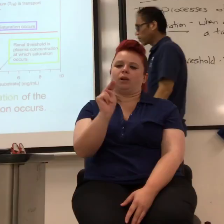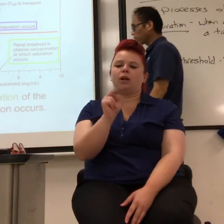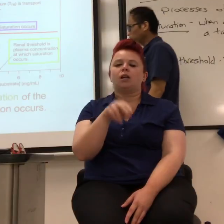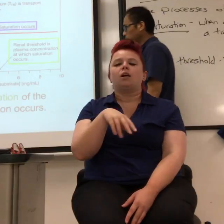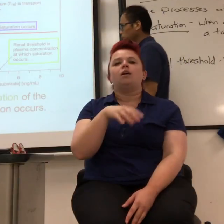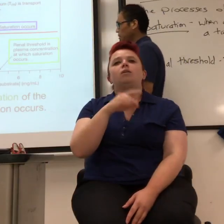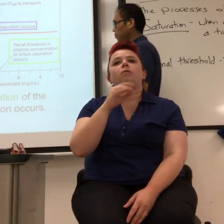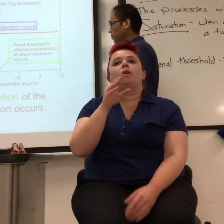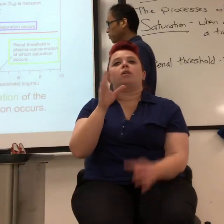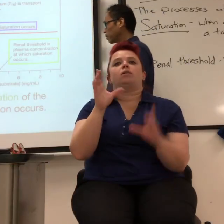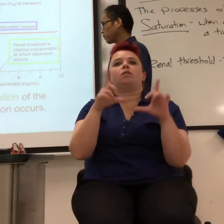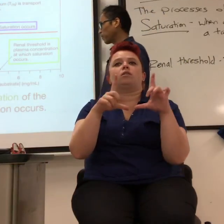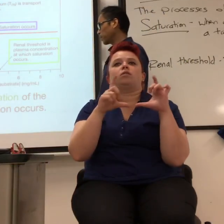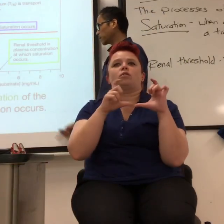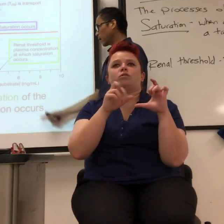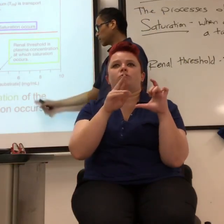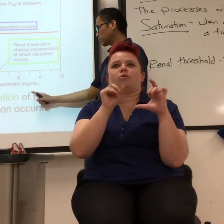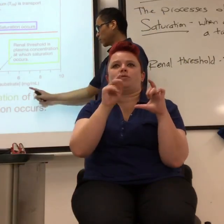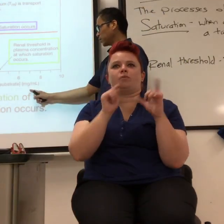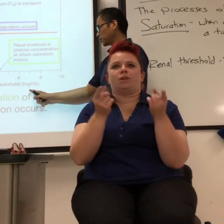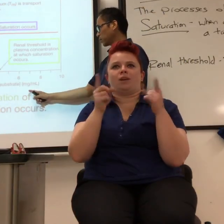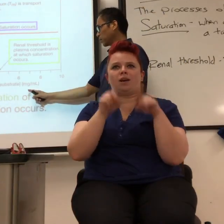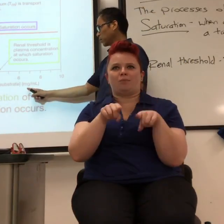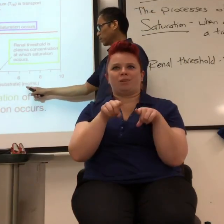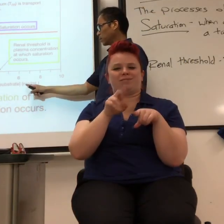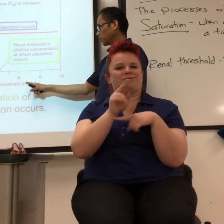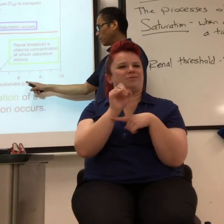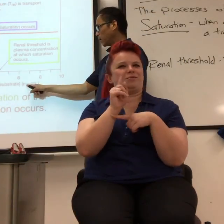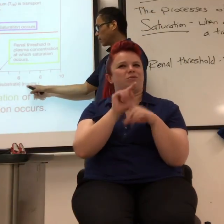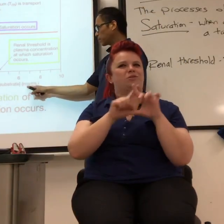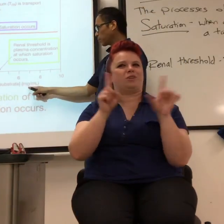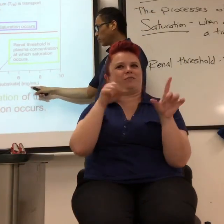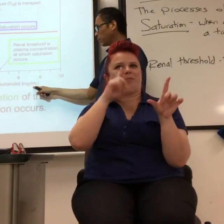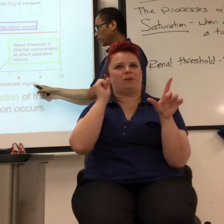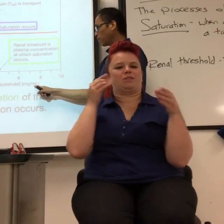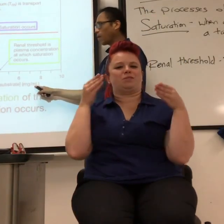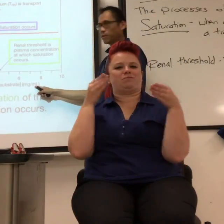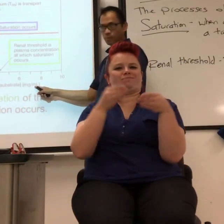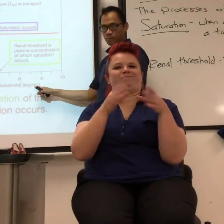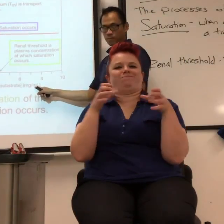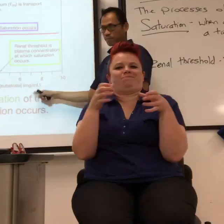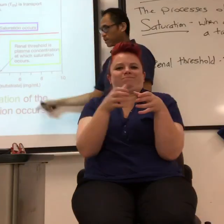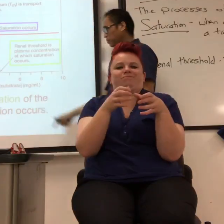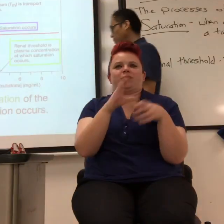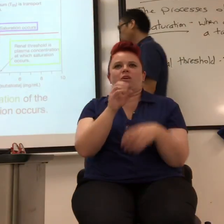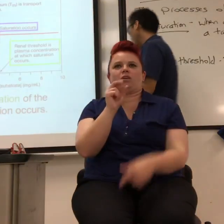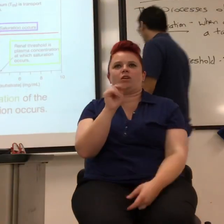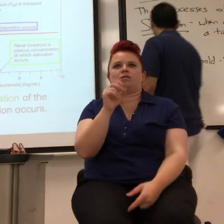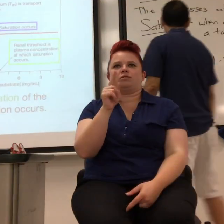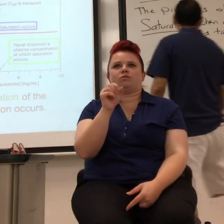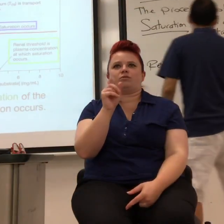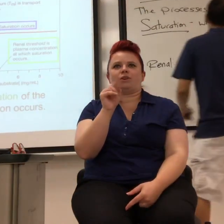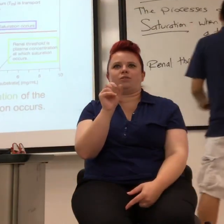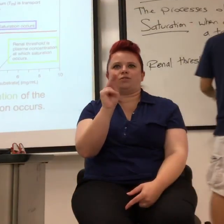that occurs, the units are different. It's a concentration. So mgs per unit volume, mgs per